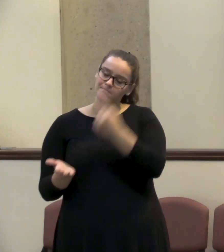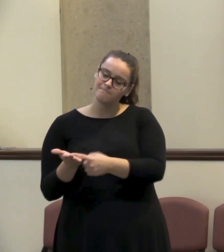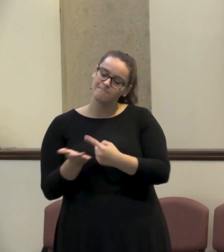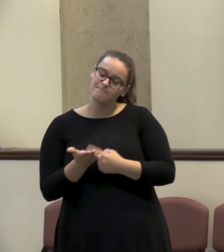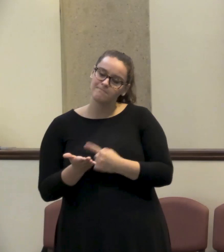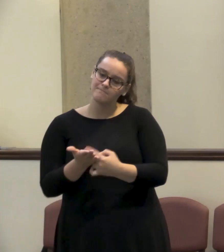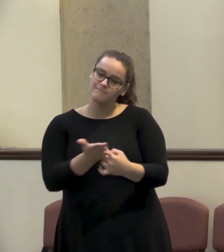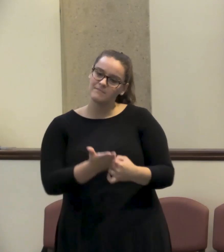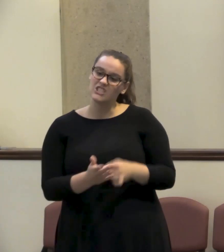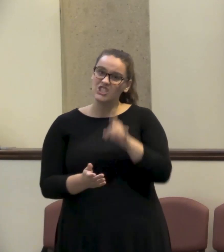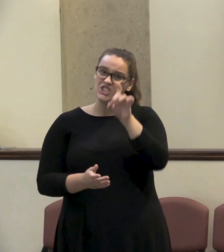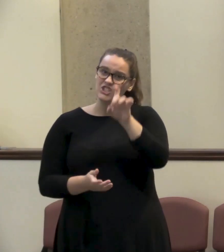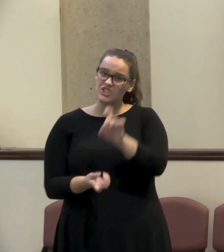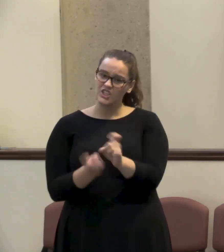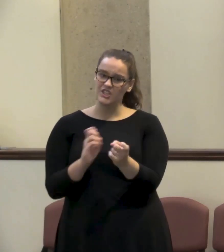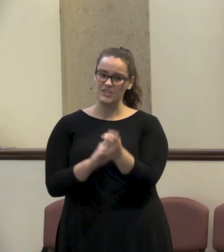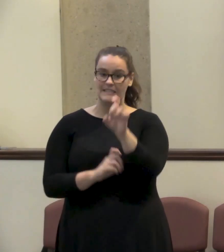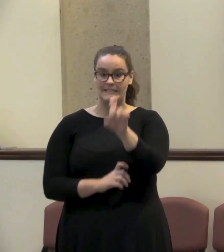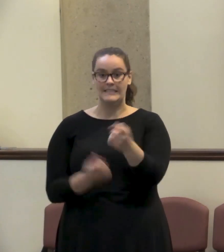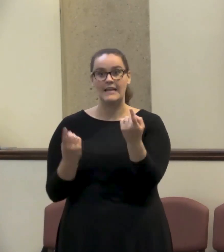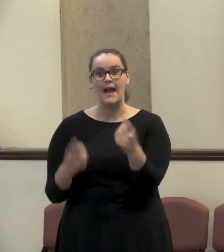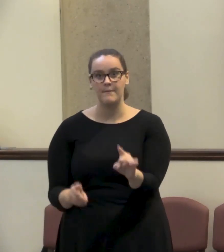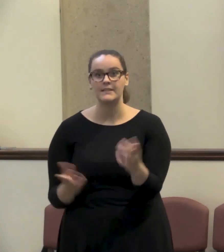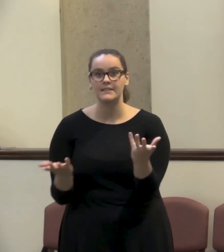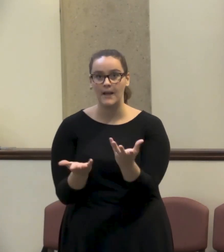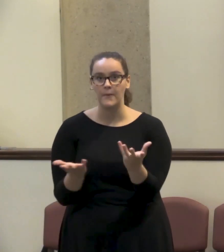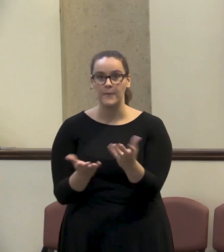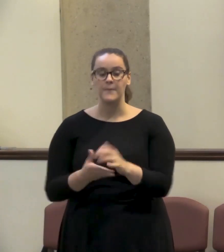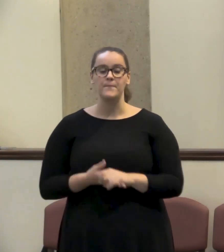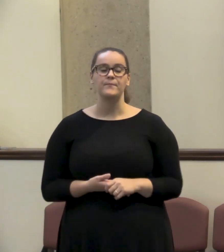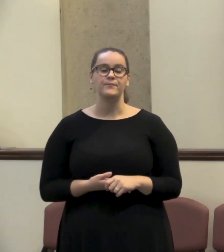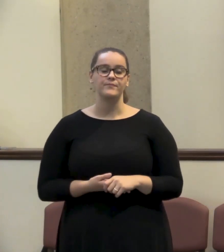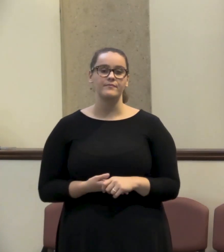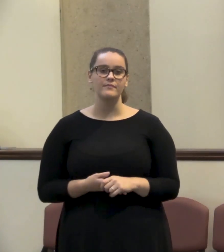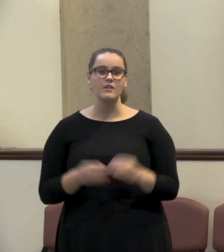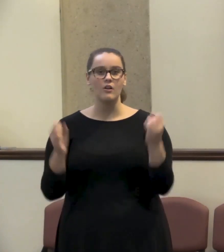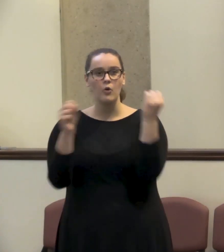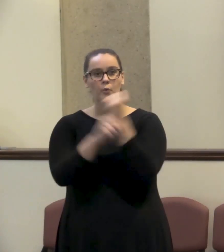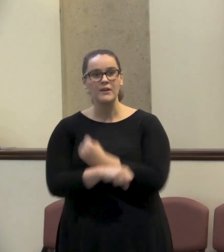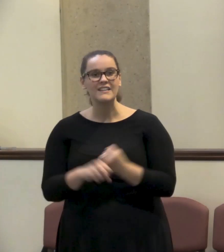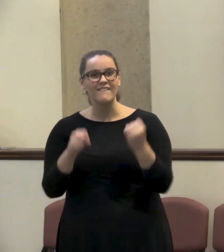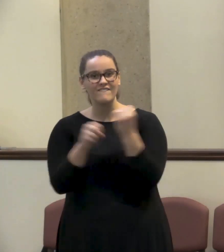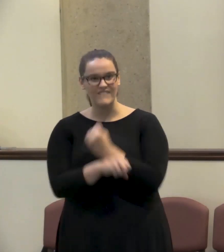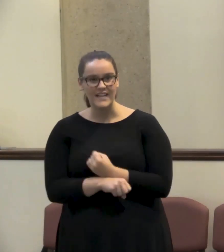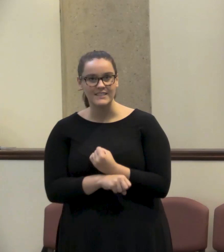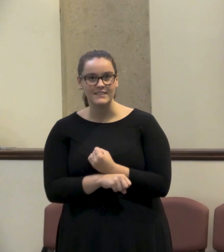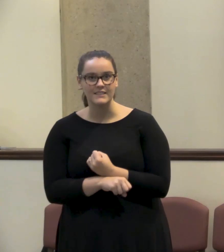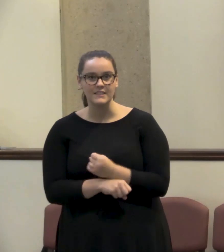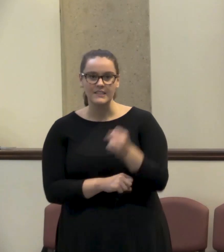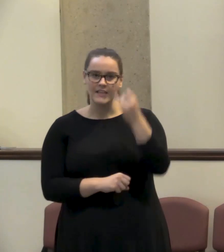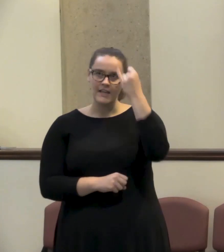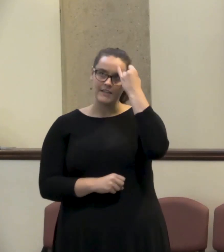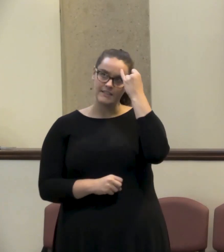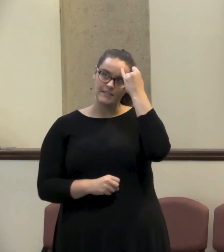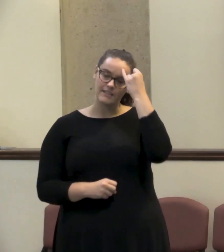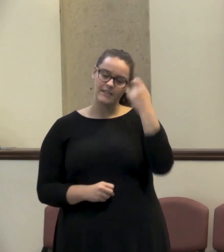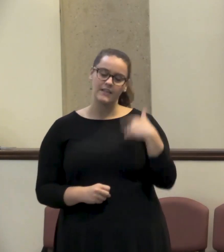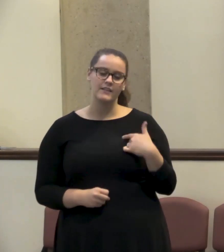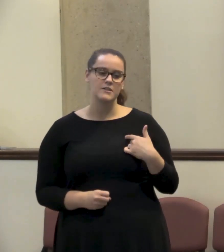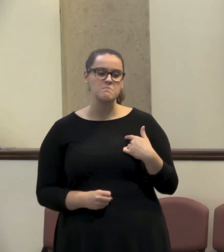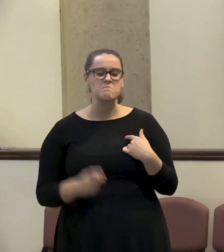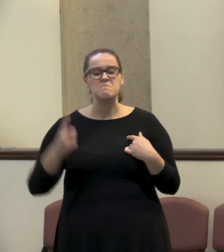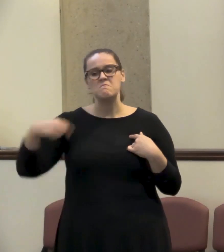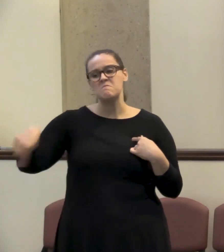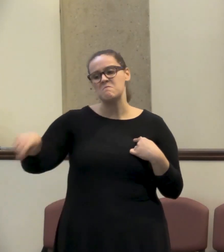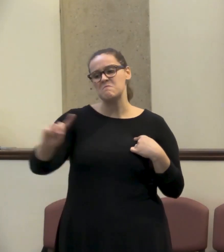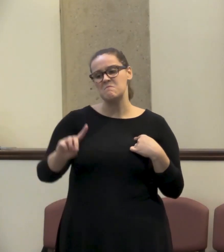are absolutely necessary. We've got to fight this nonsense about, no point in doing it in Montgomery County if the rest of the country isn't going to do it.